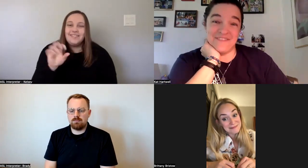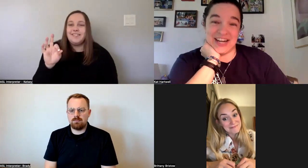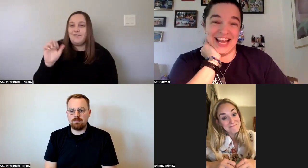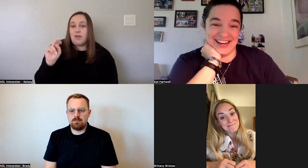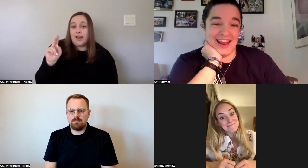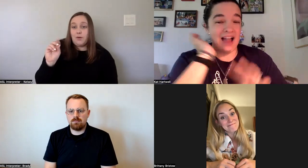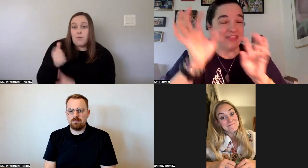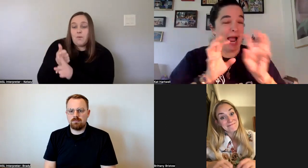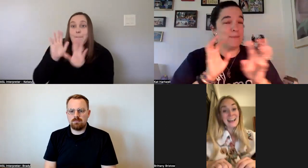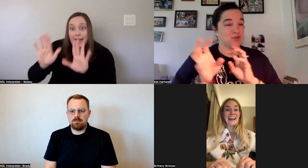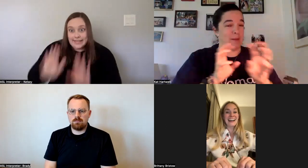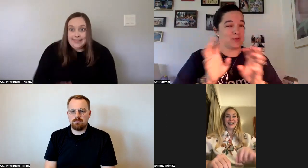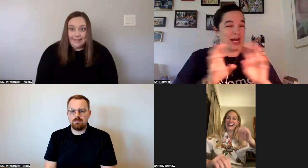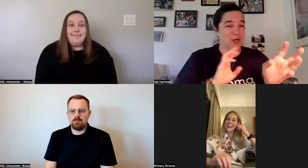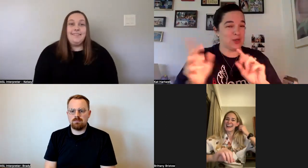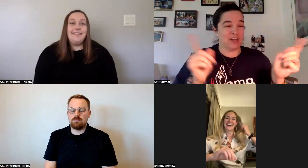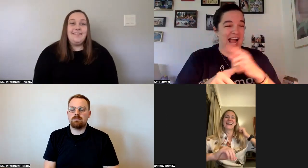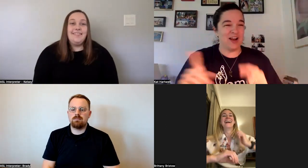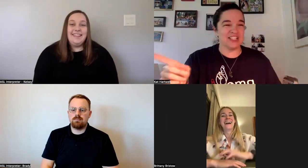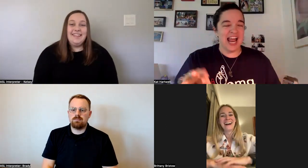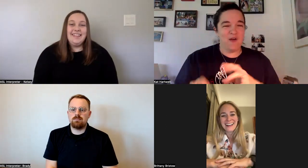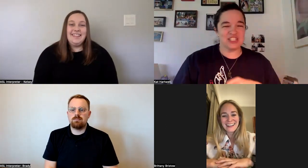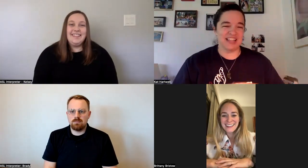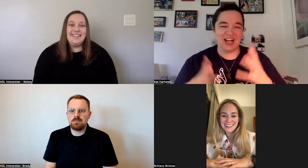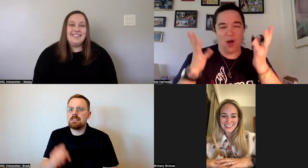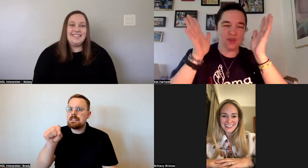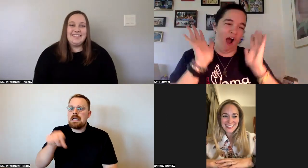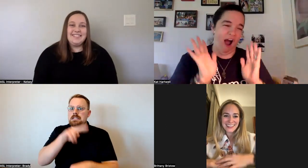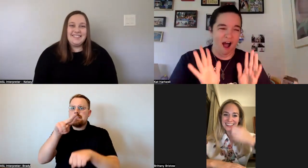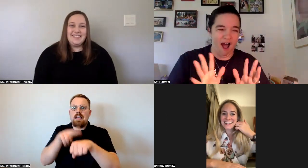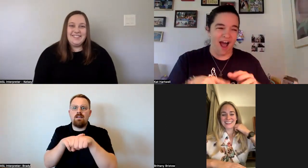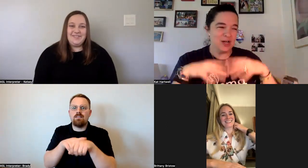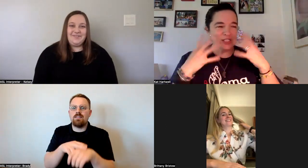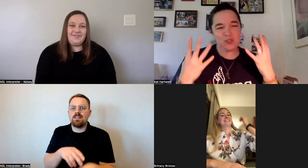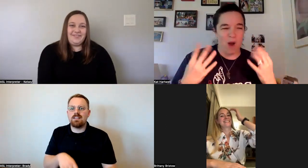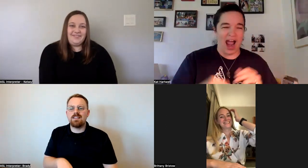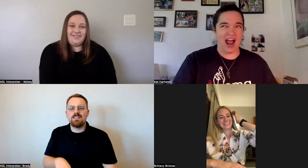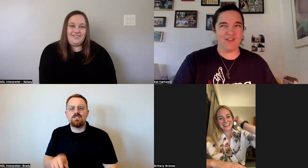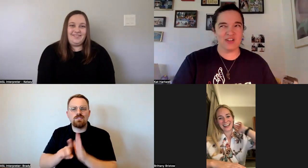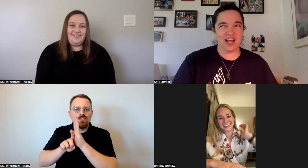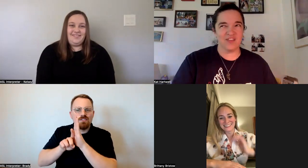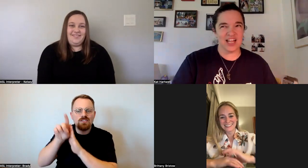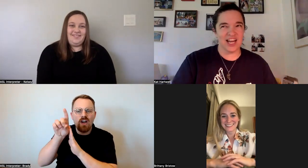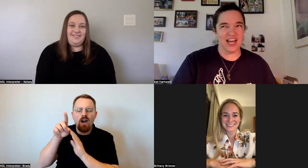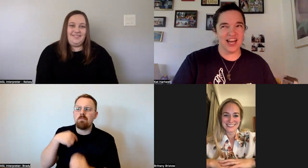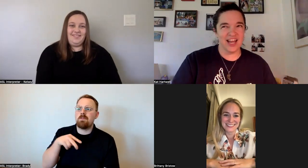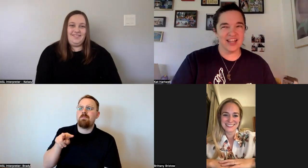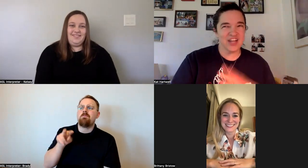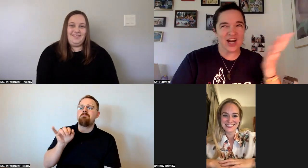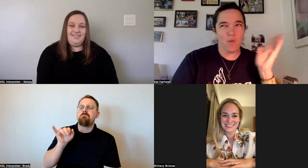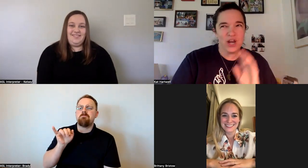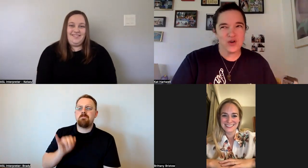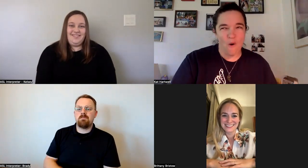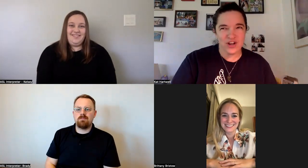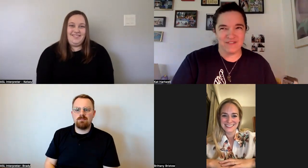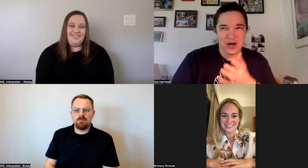Yeah, definitely. I like the chemistry between you two. Like, you know, tall, wide, Yeah. really. You're